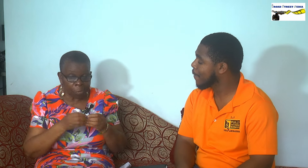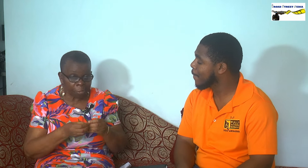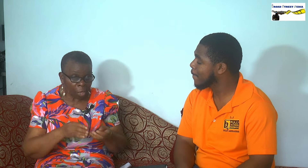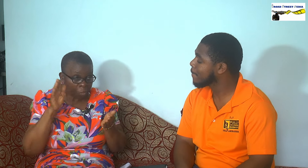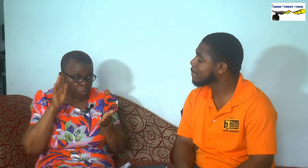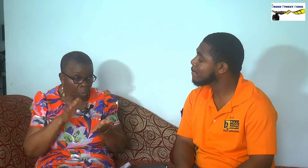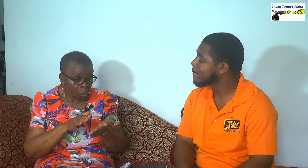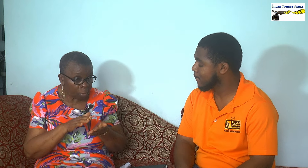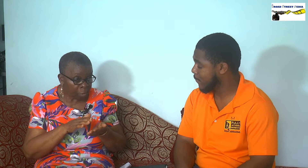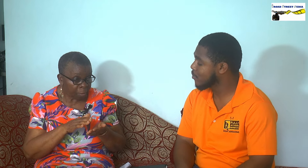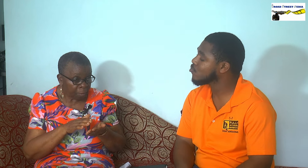numbers are small.